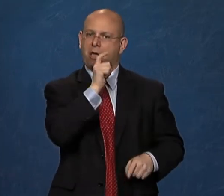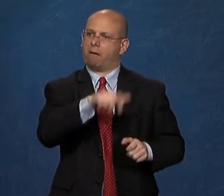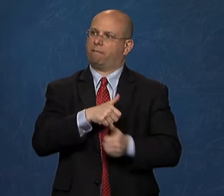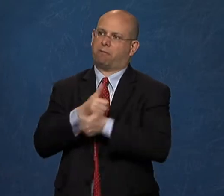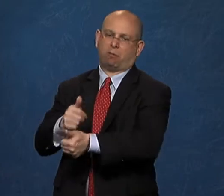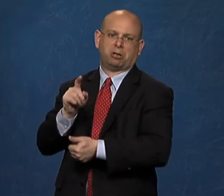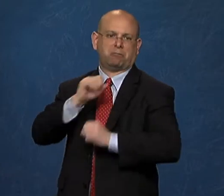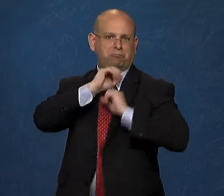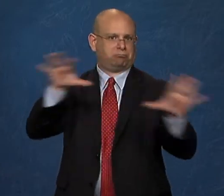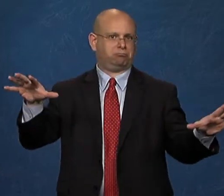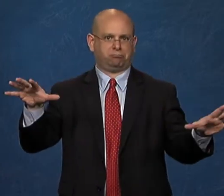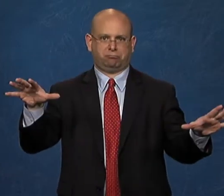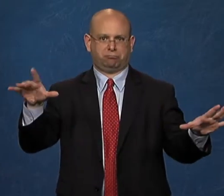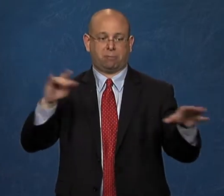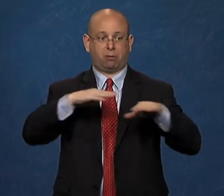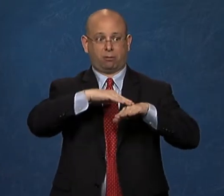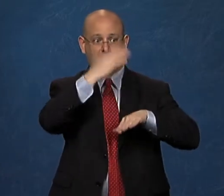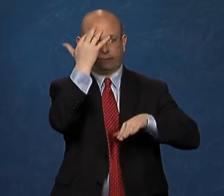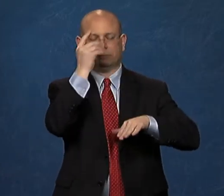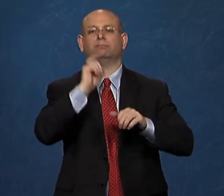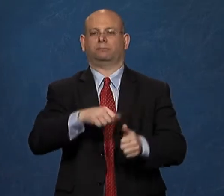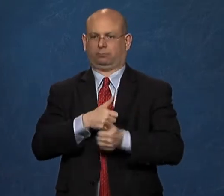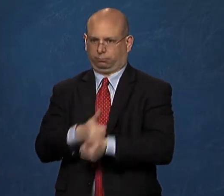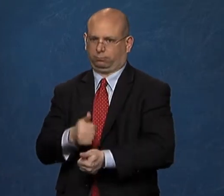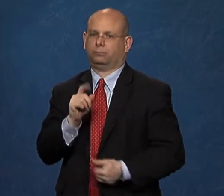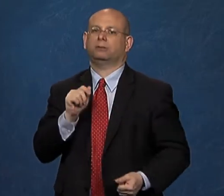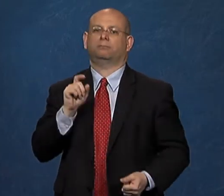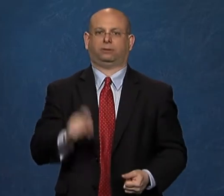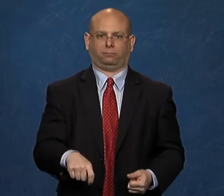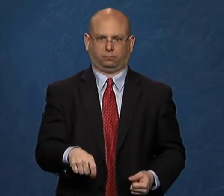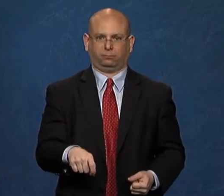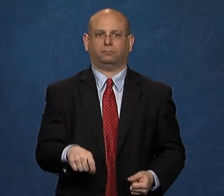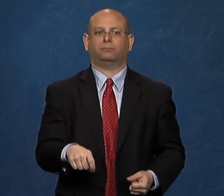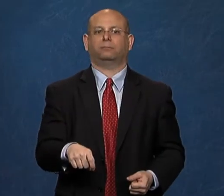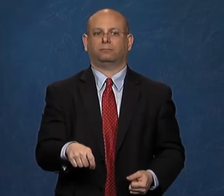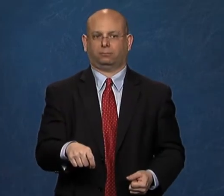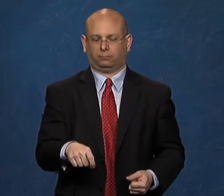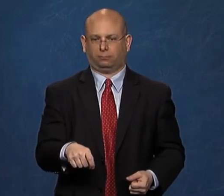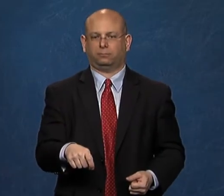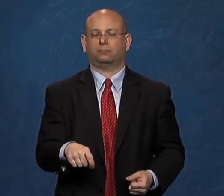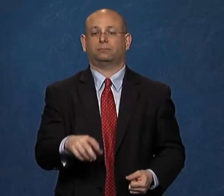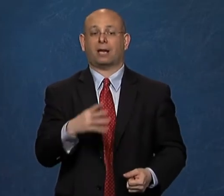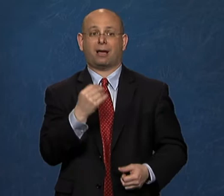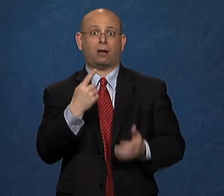less than 15, they do not have to comply with the ADA requirements. So 15 is the key number.